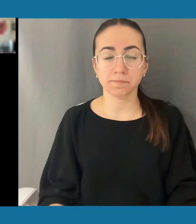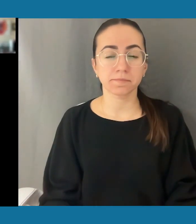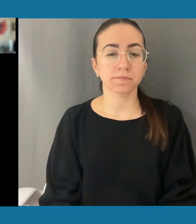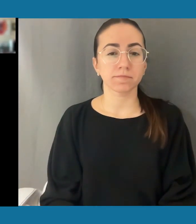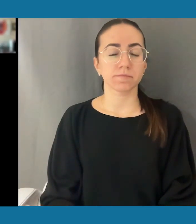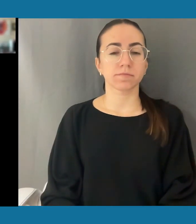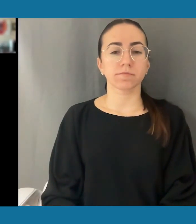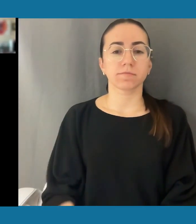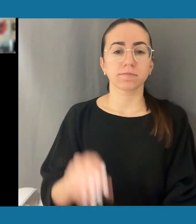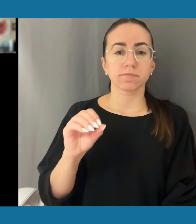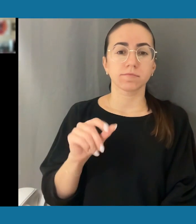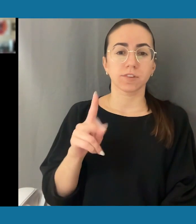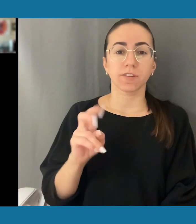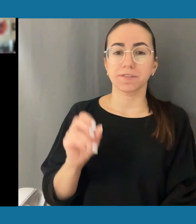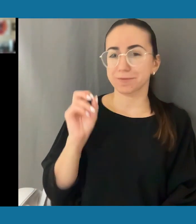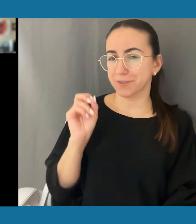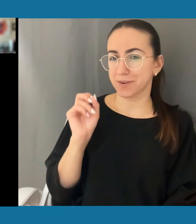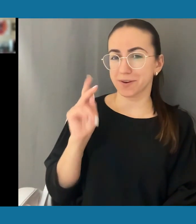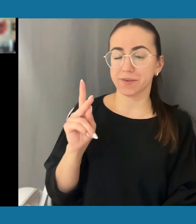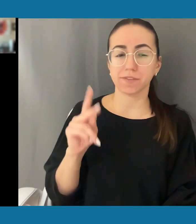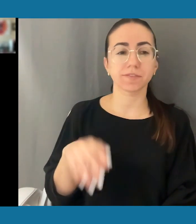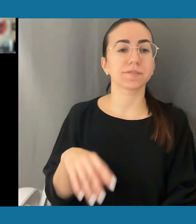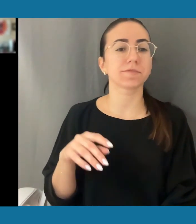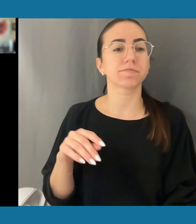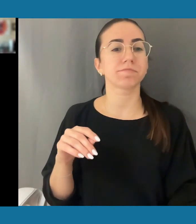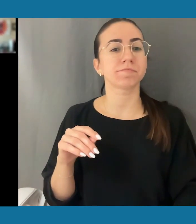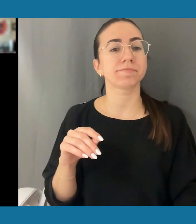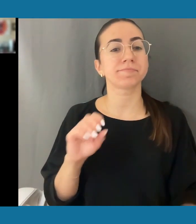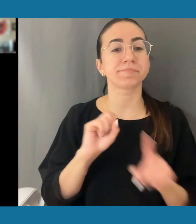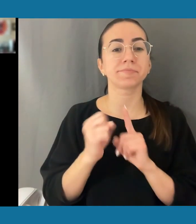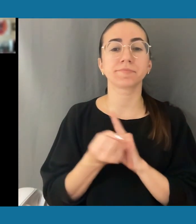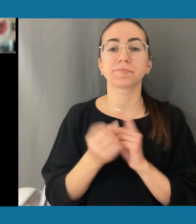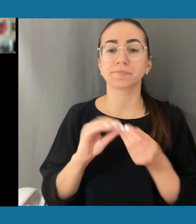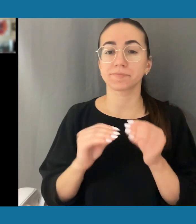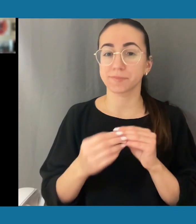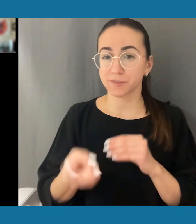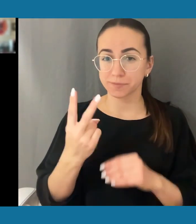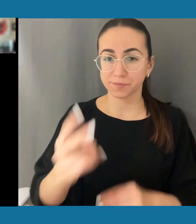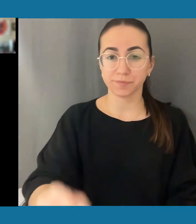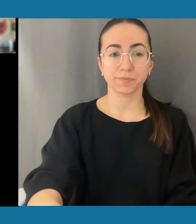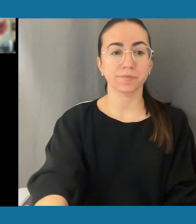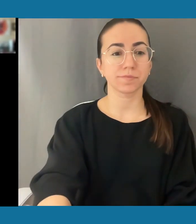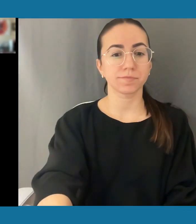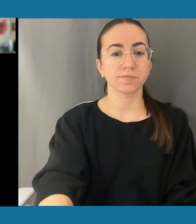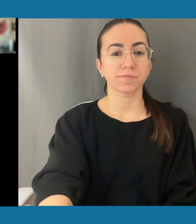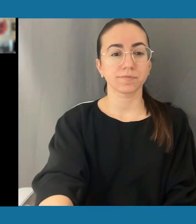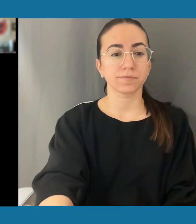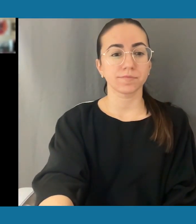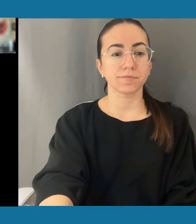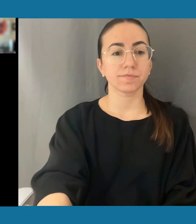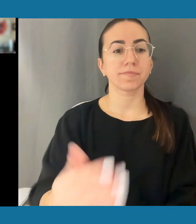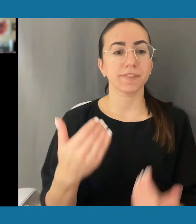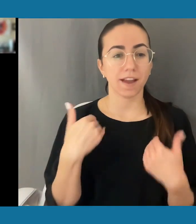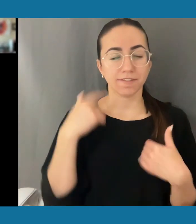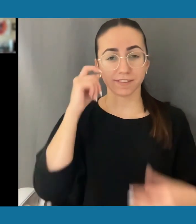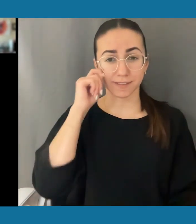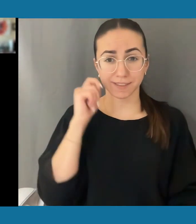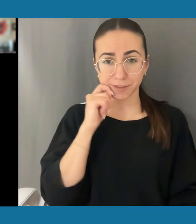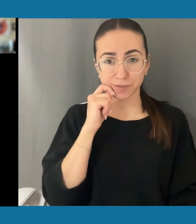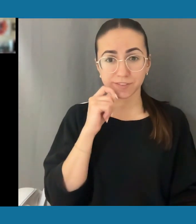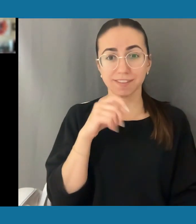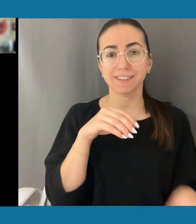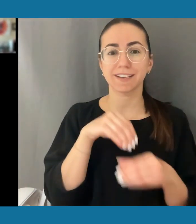All right. Scenario number 2. We have a disabled teen in foster